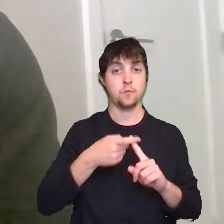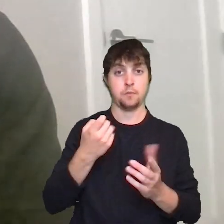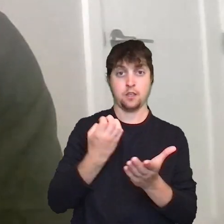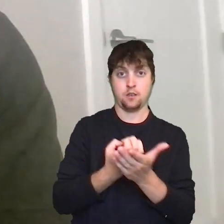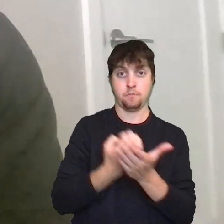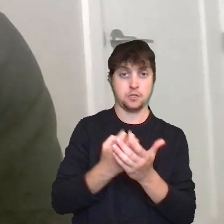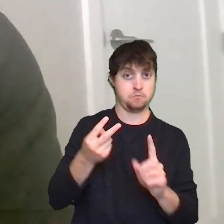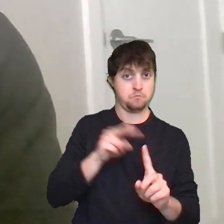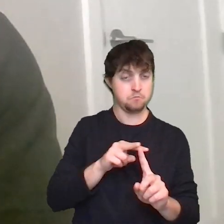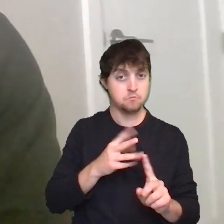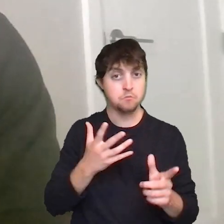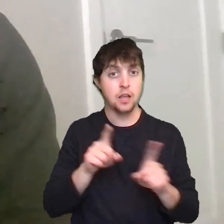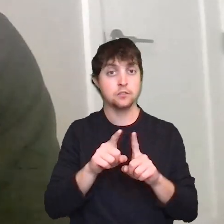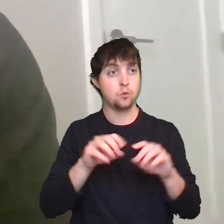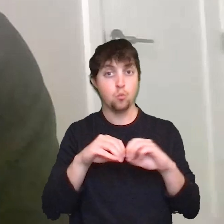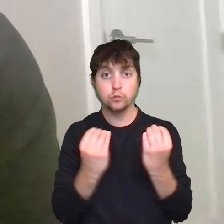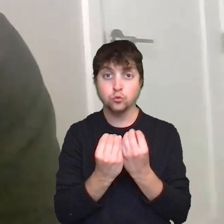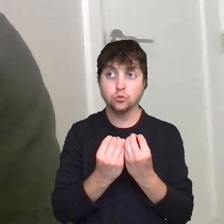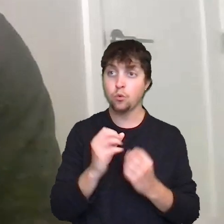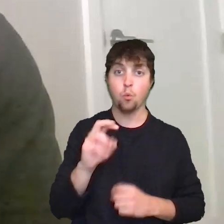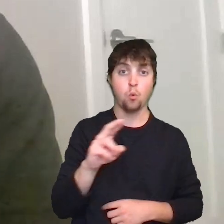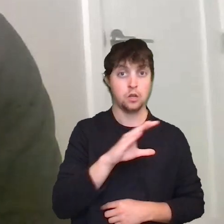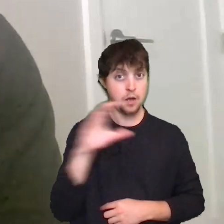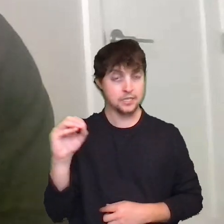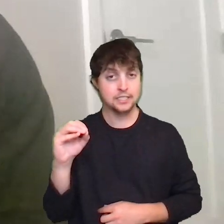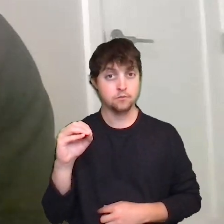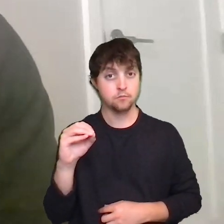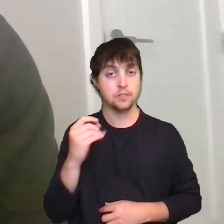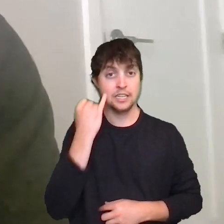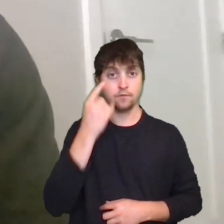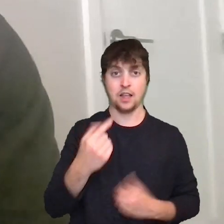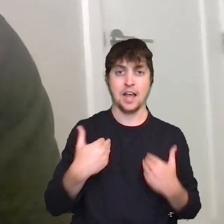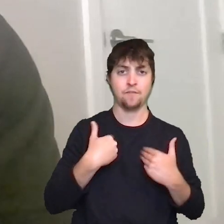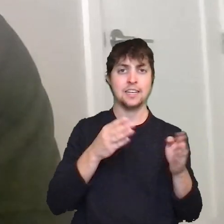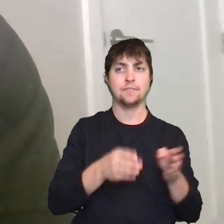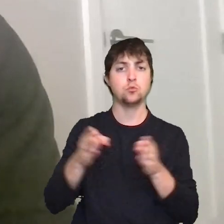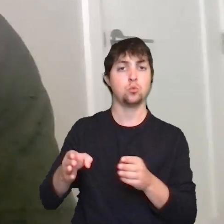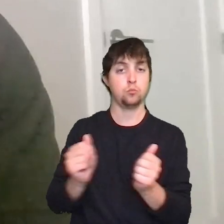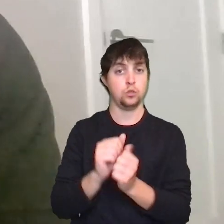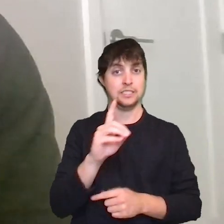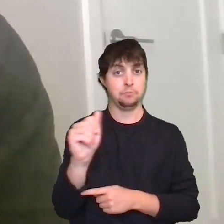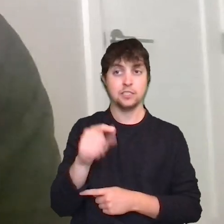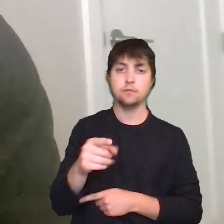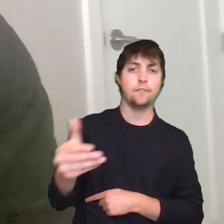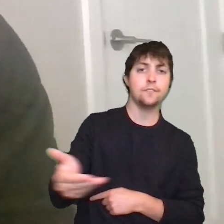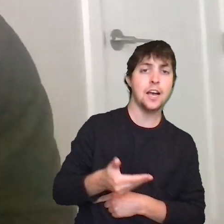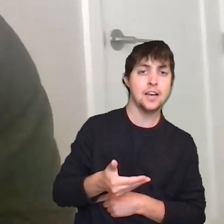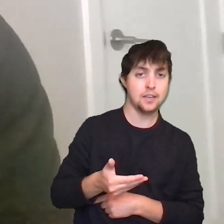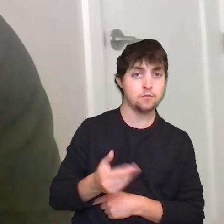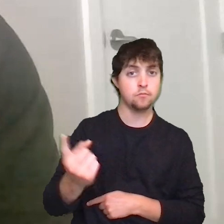from an economic standpoint. As an organization or a company, if you're inviting individuals